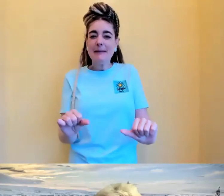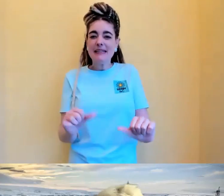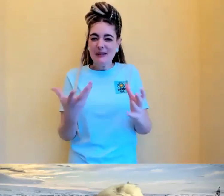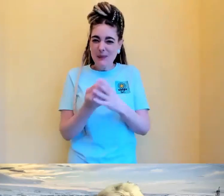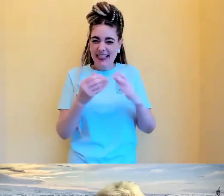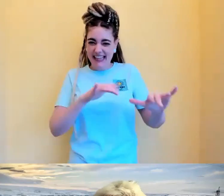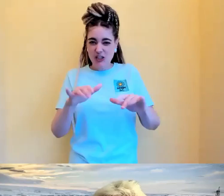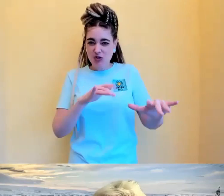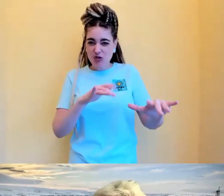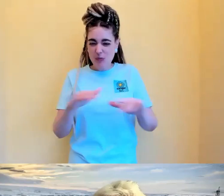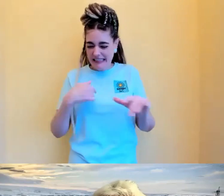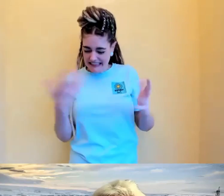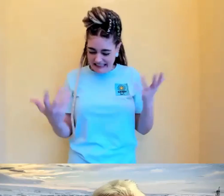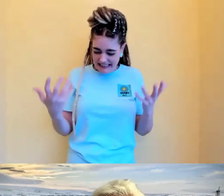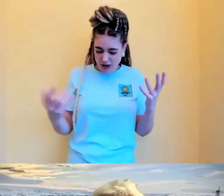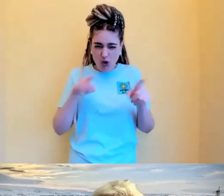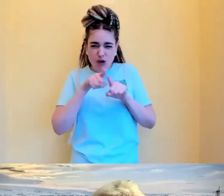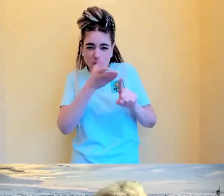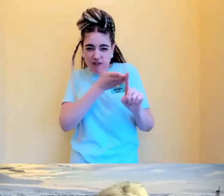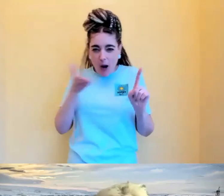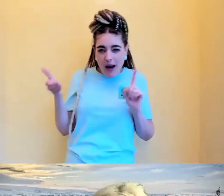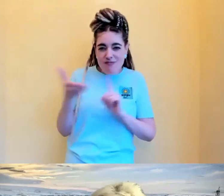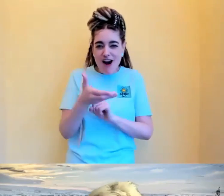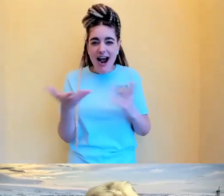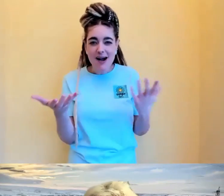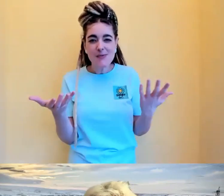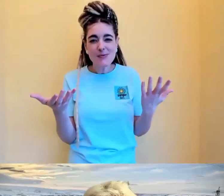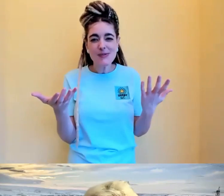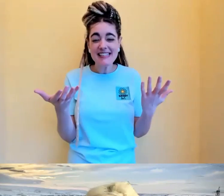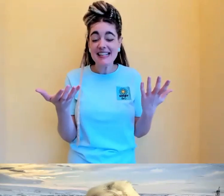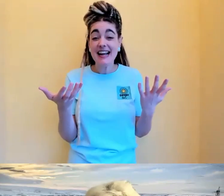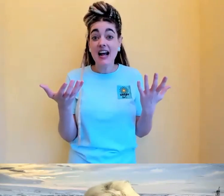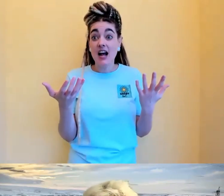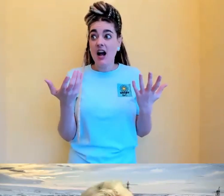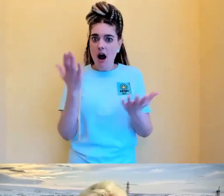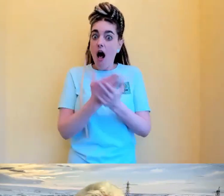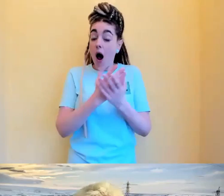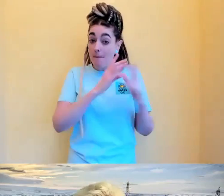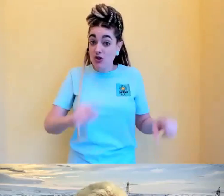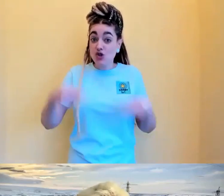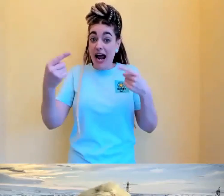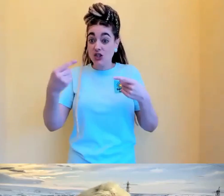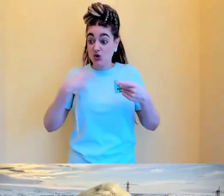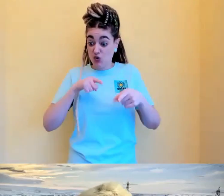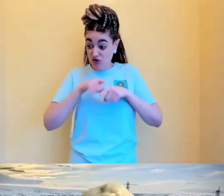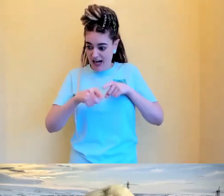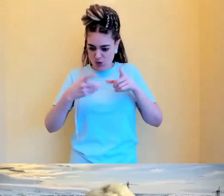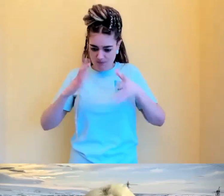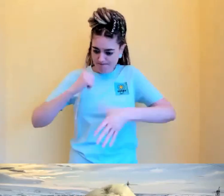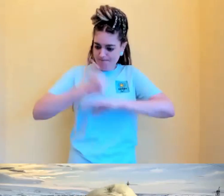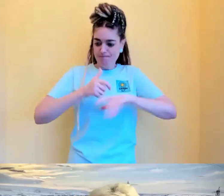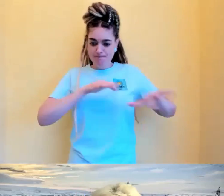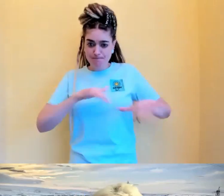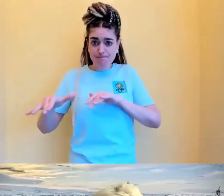that's interested in that kind of work. There are challenges in securing the instrument and venues. So I'm actually more interested in creating a